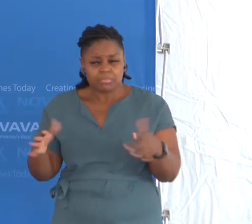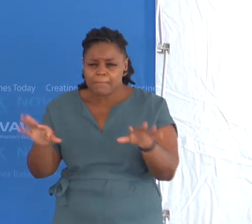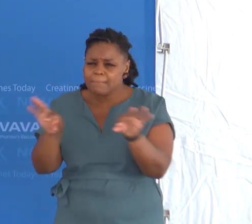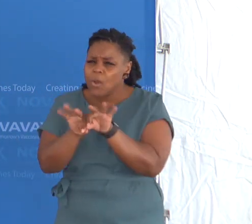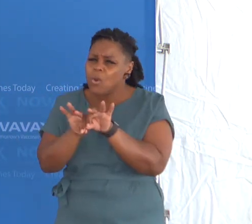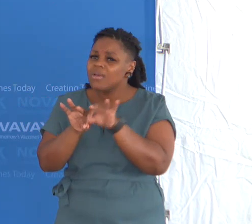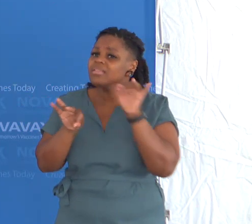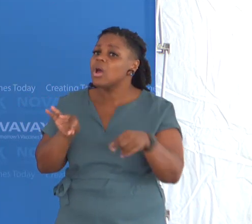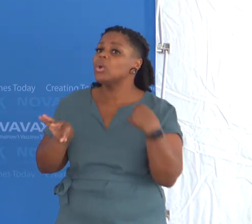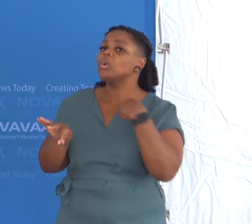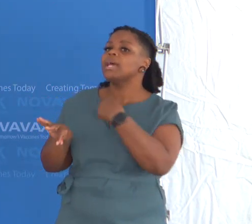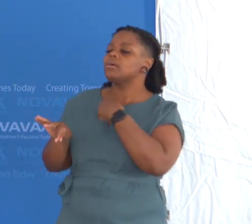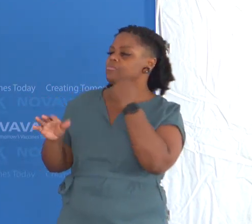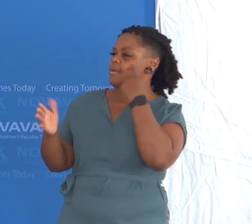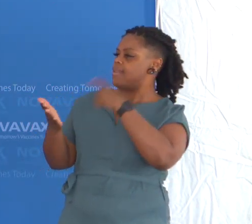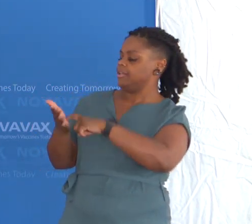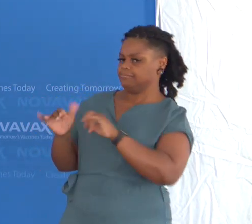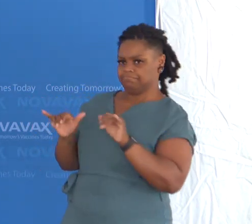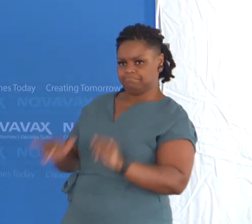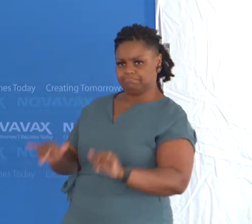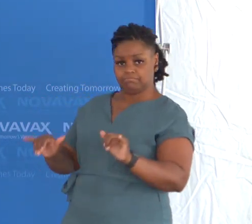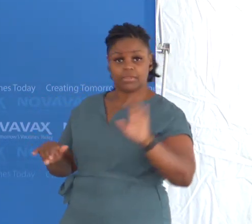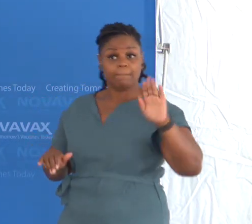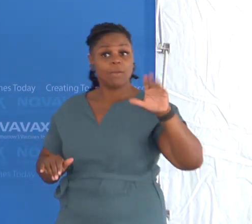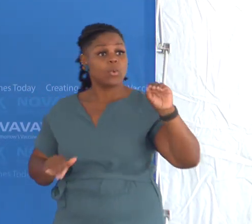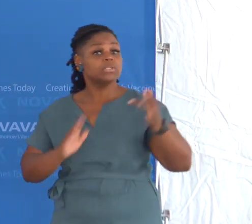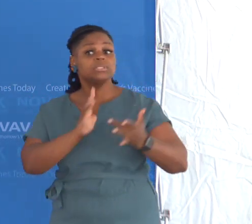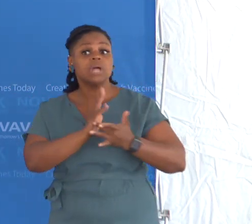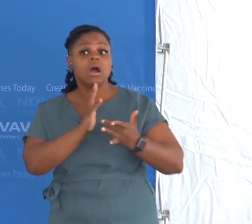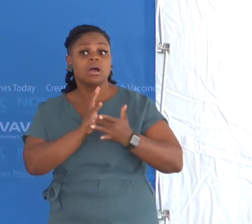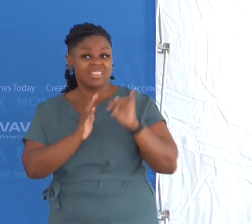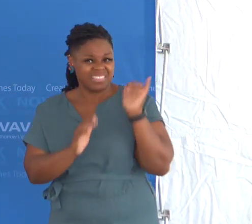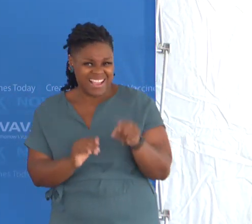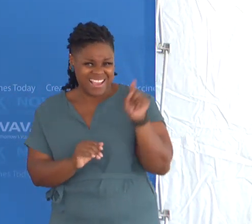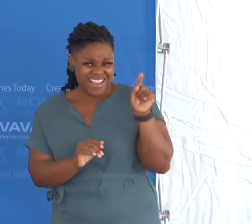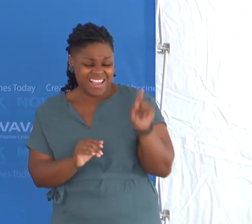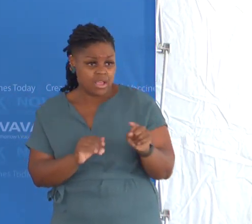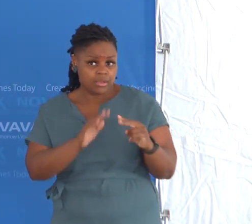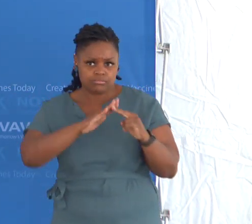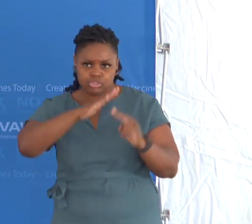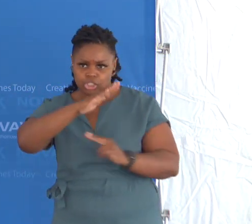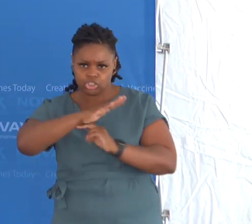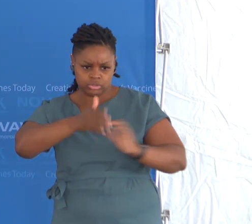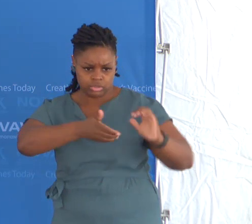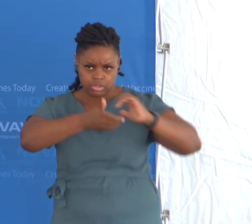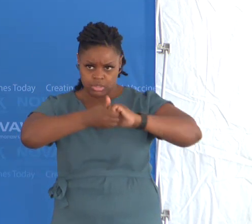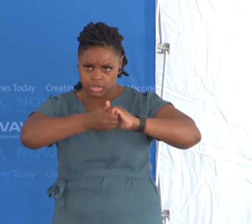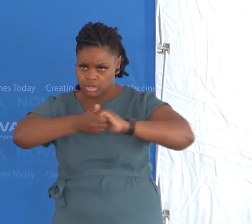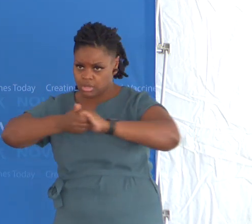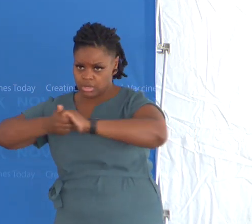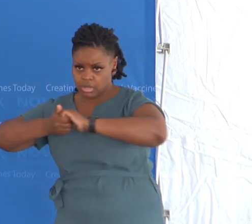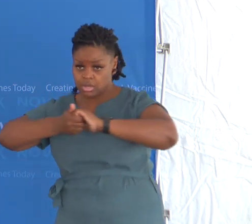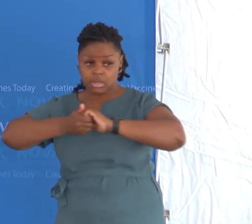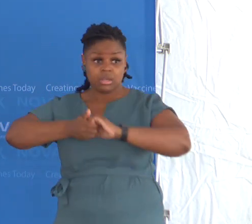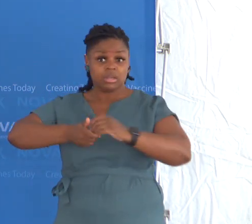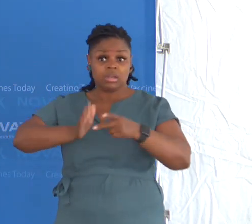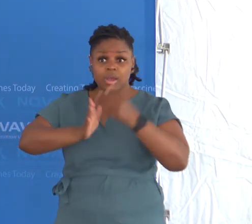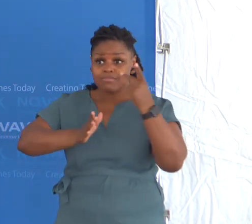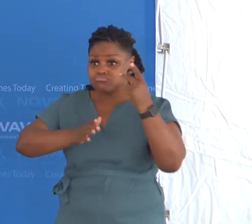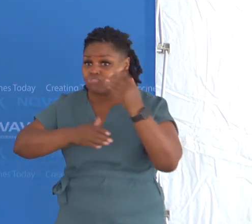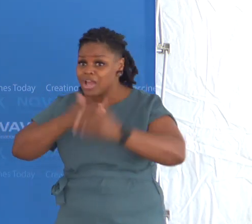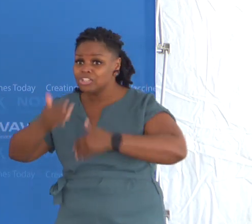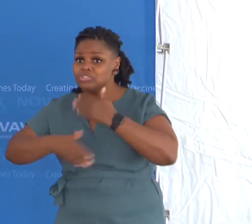our biotechnology companies are the bridge to the progress of the future. Of those 180 I mentioned,